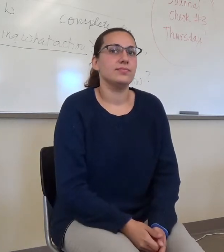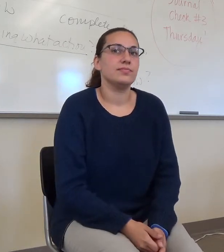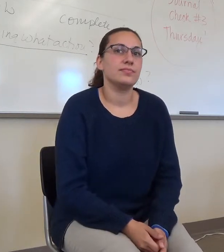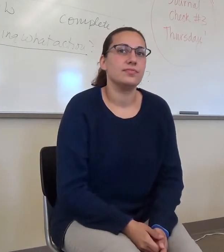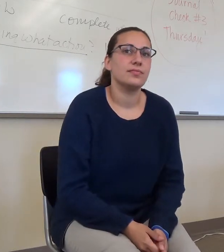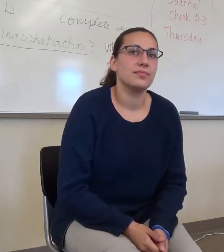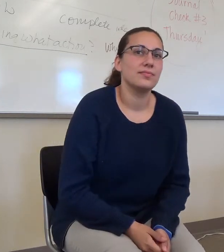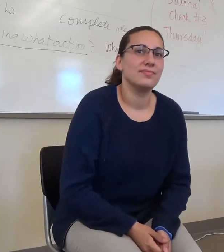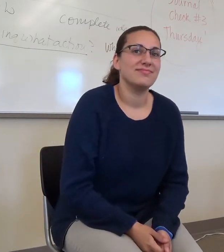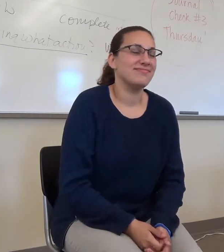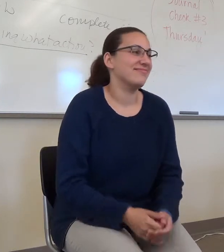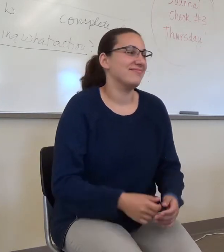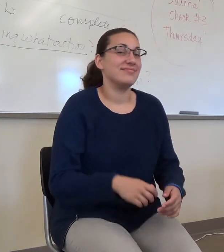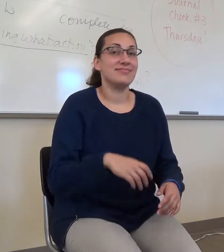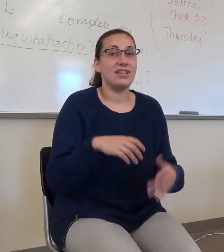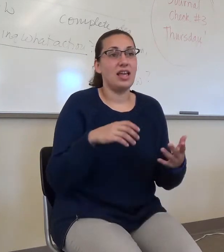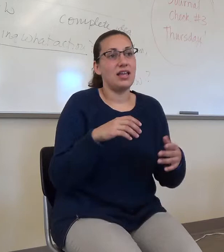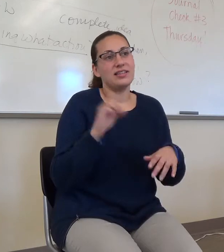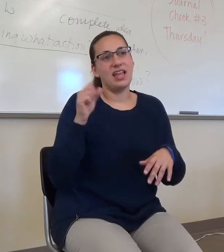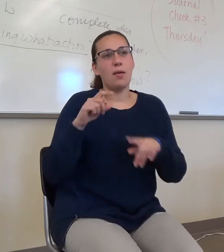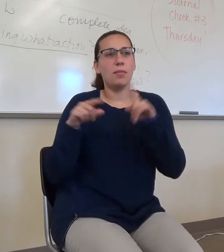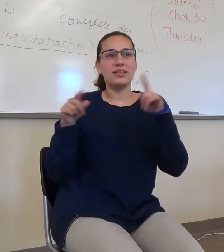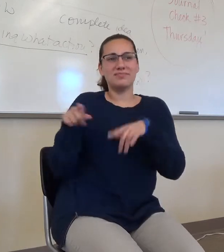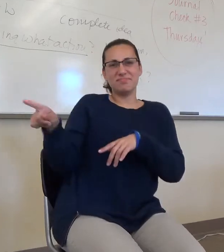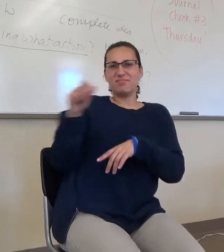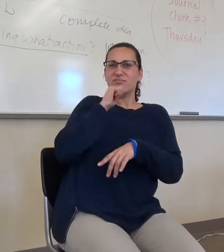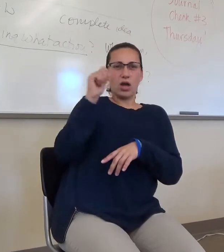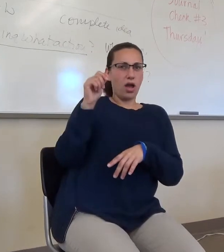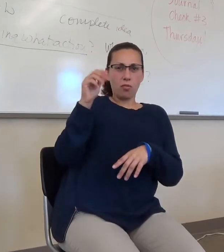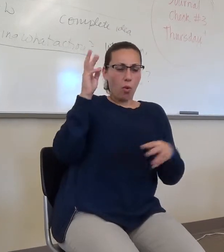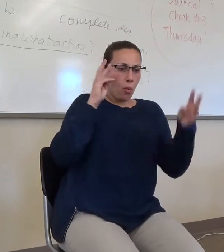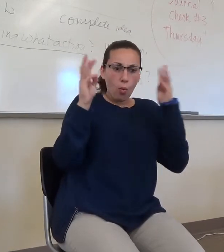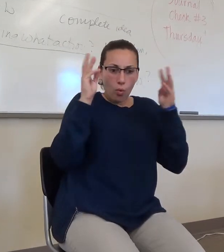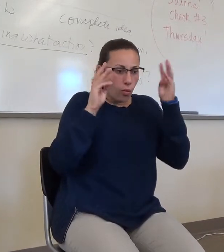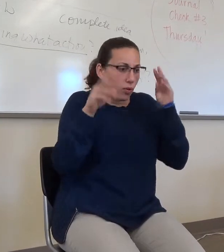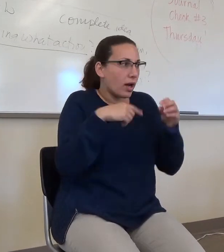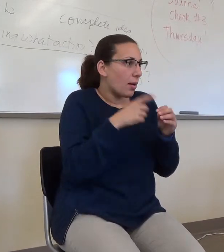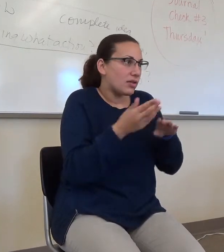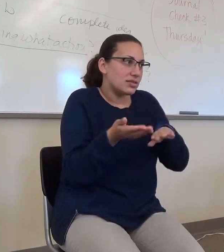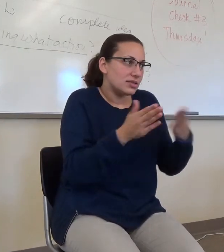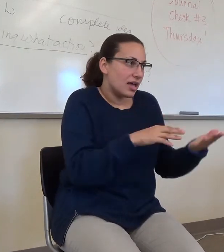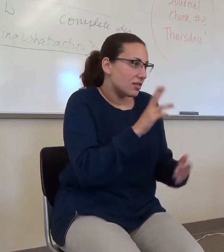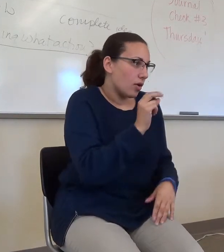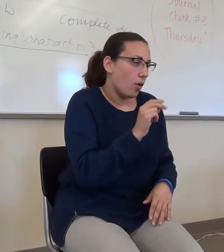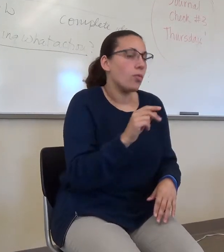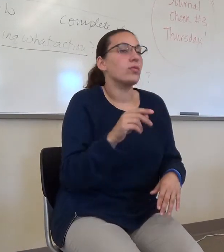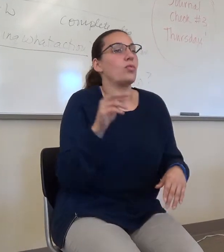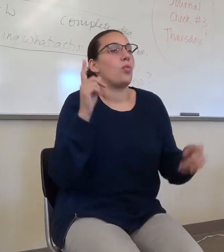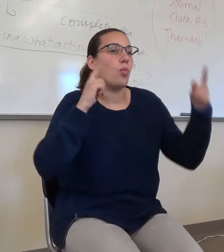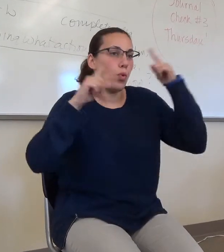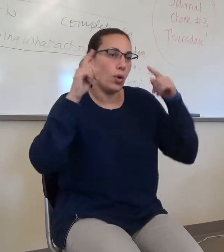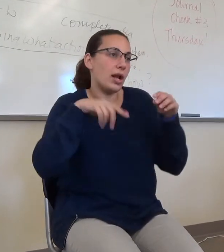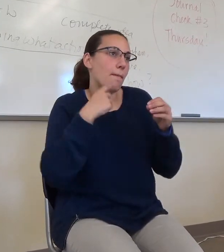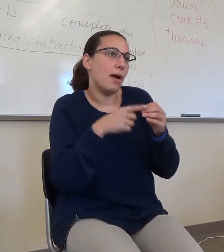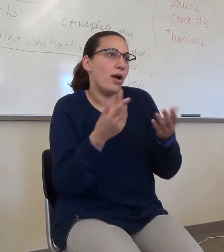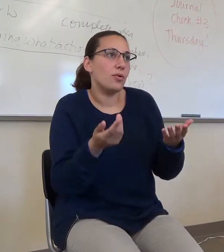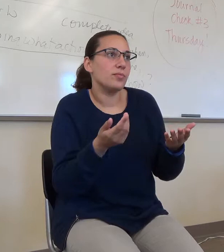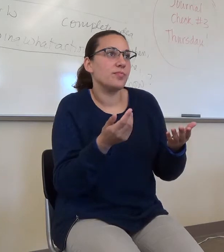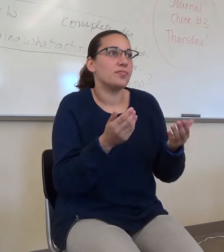concerned about the death, but they're saying, hey, wait a minute, we have to clean this up. Okay, yeah. So what's